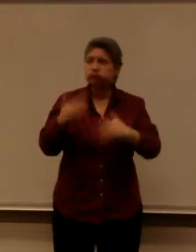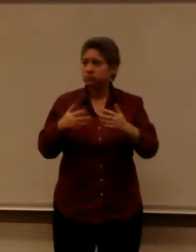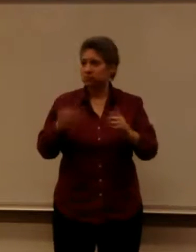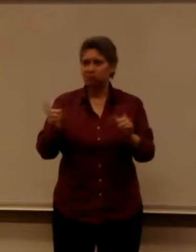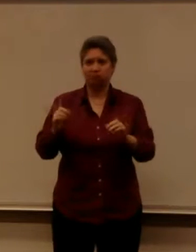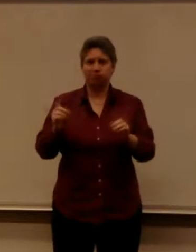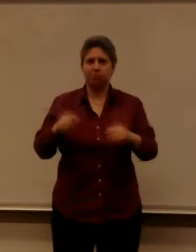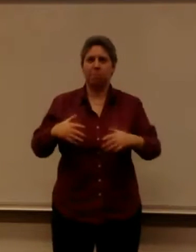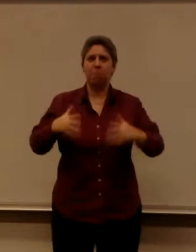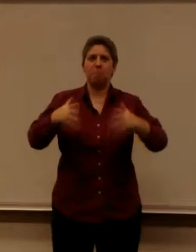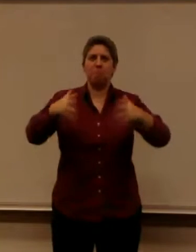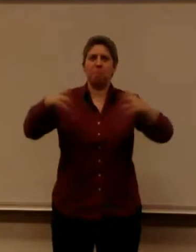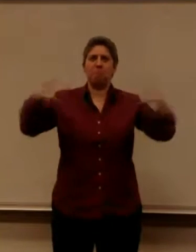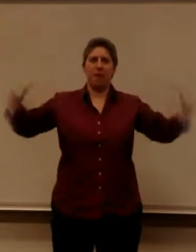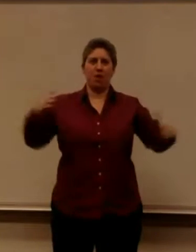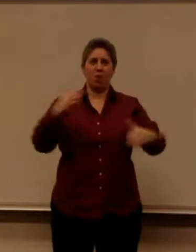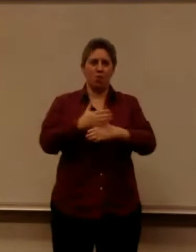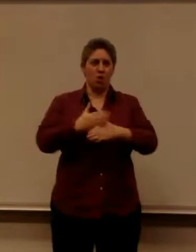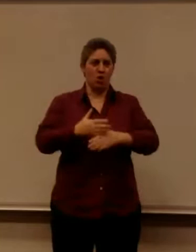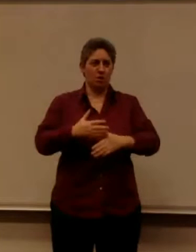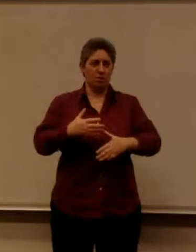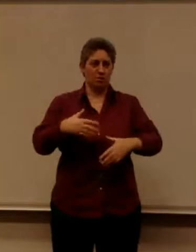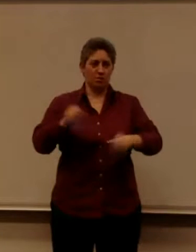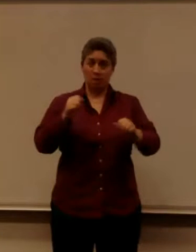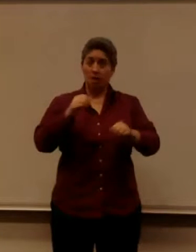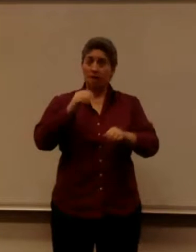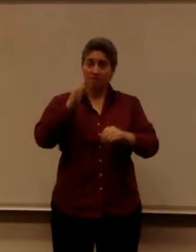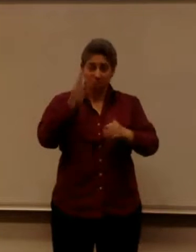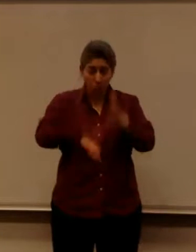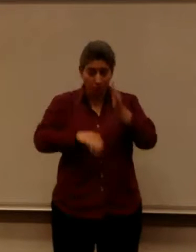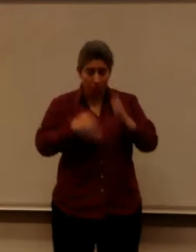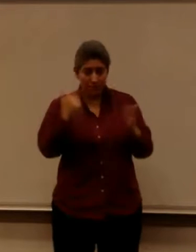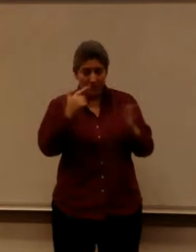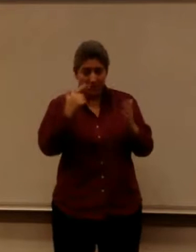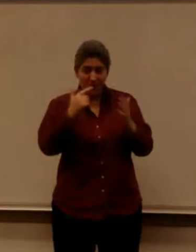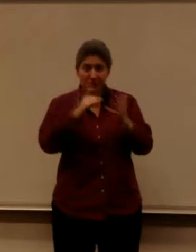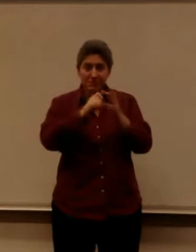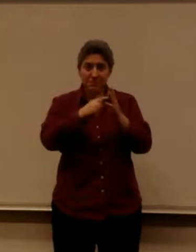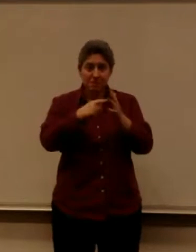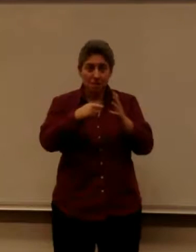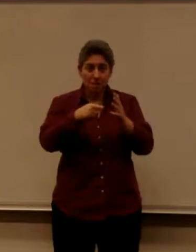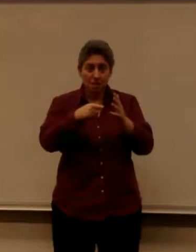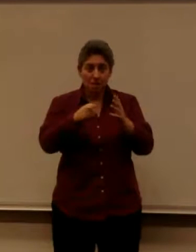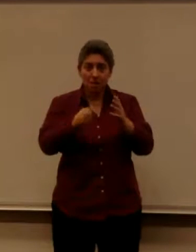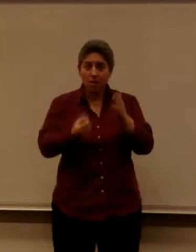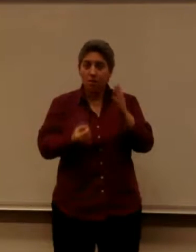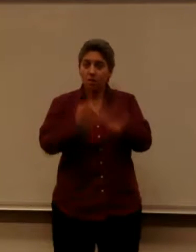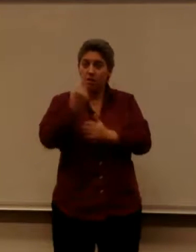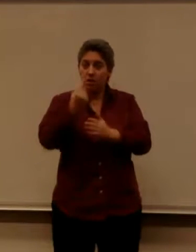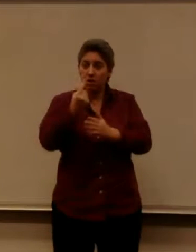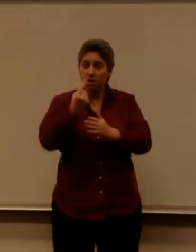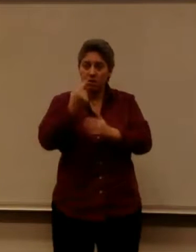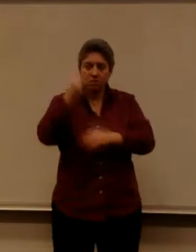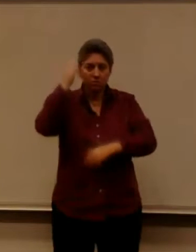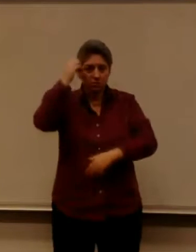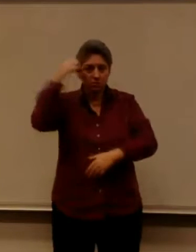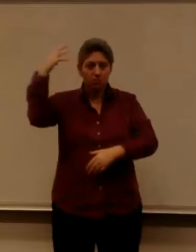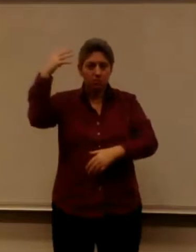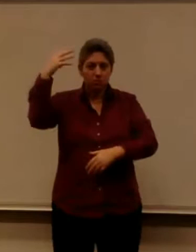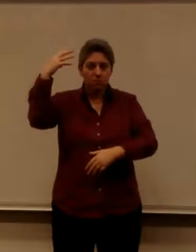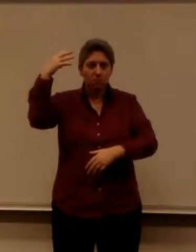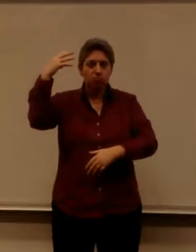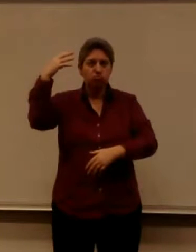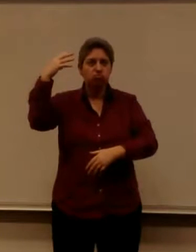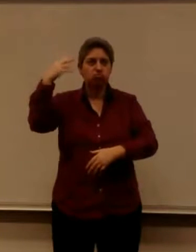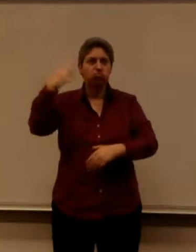implementation, and so I'm going to talk about how that relates to the community. So it's not now that all the Act's passed, we're done. The job didn't stop